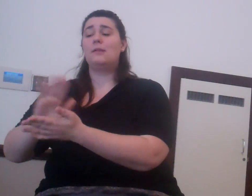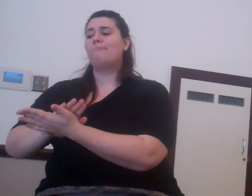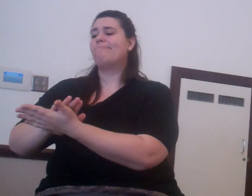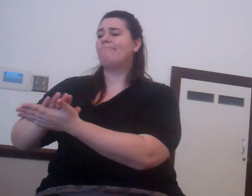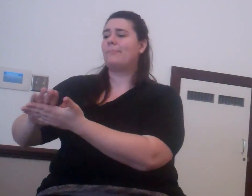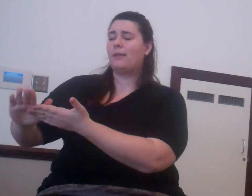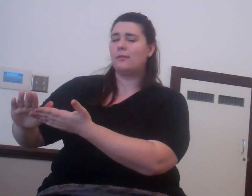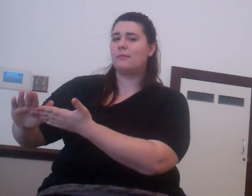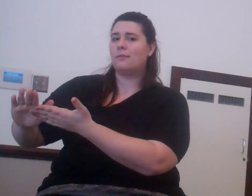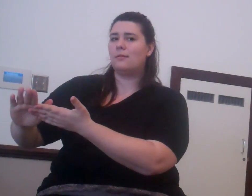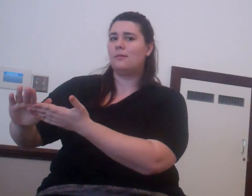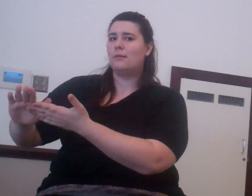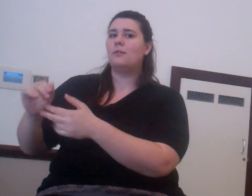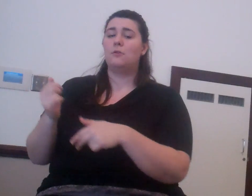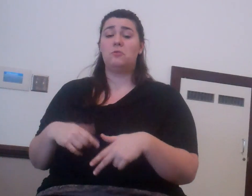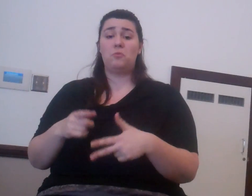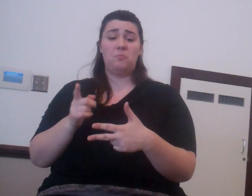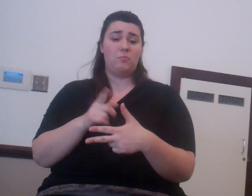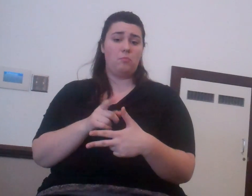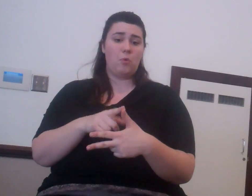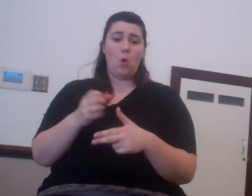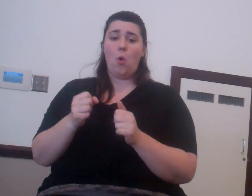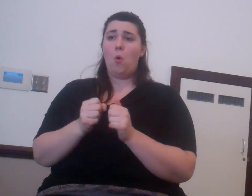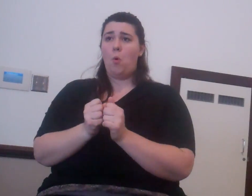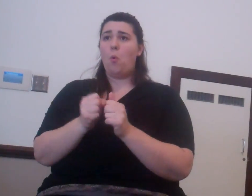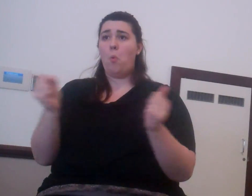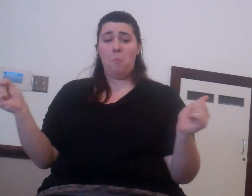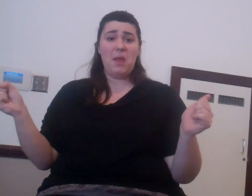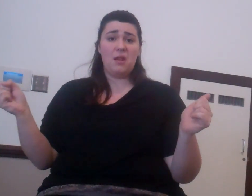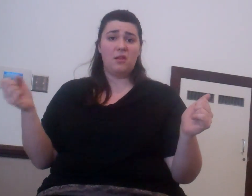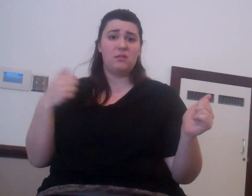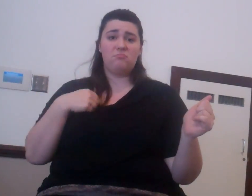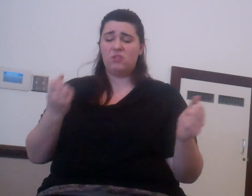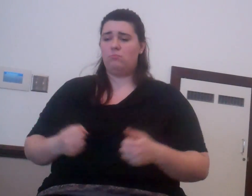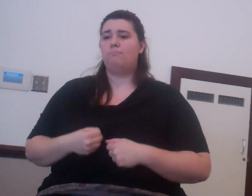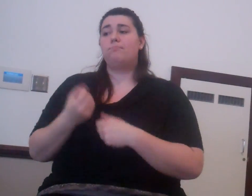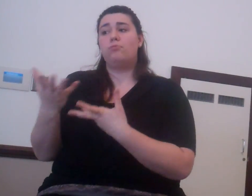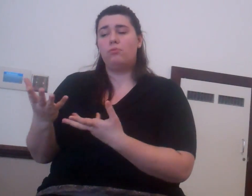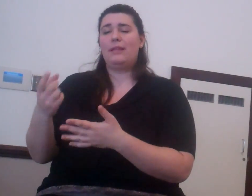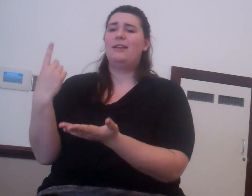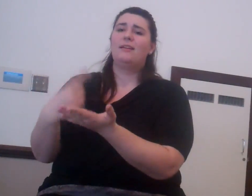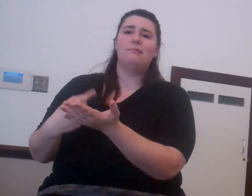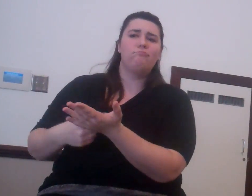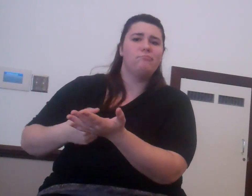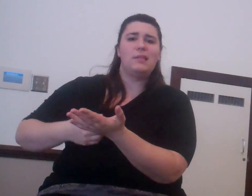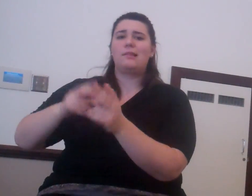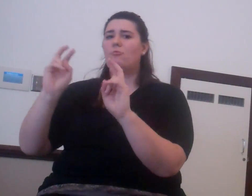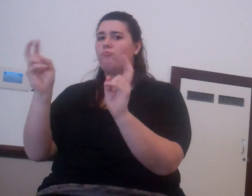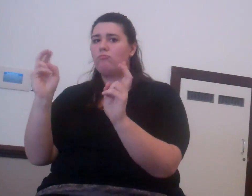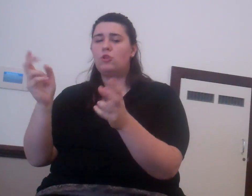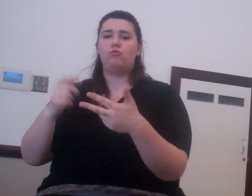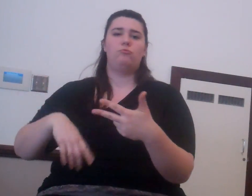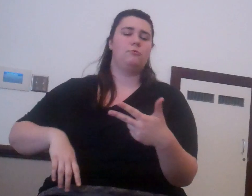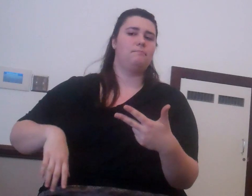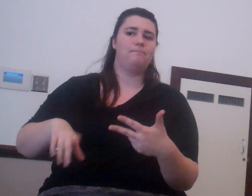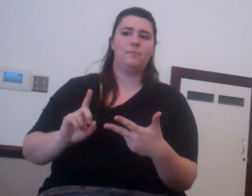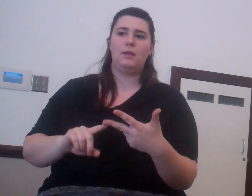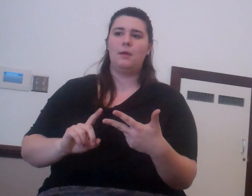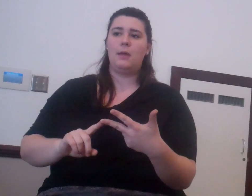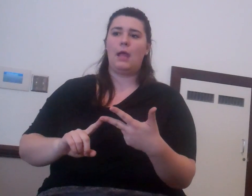to talk to one another, being able to self-disclose. And then assurances in this context isn't necessarily like I love yous, like we